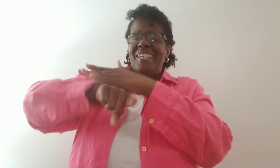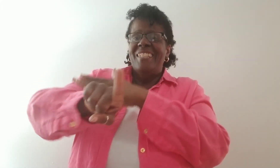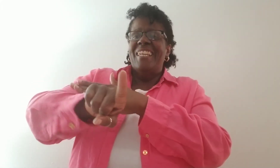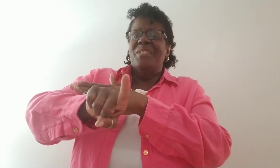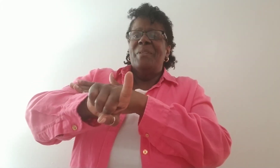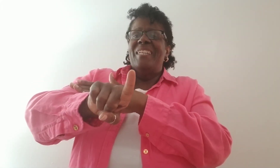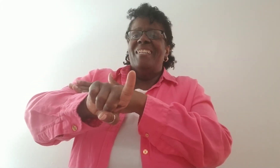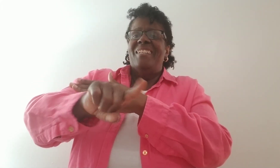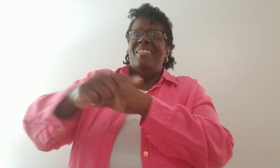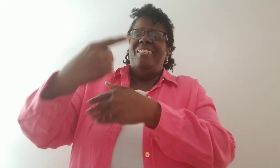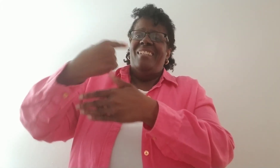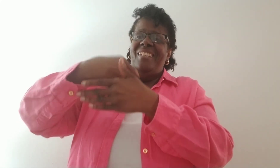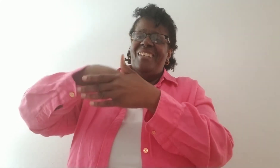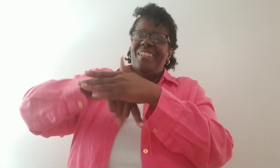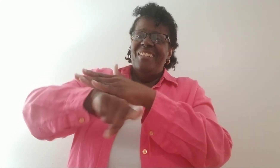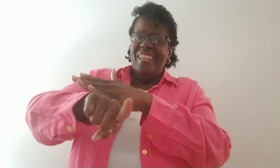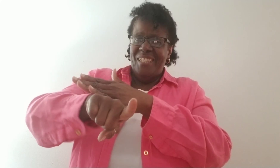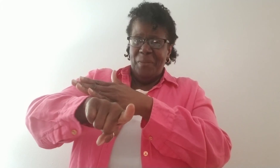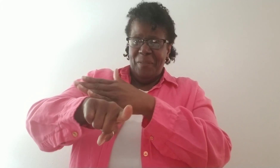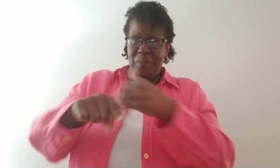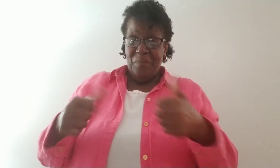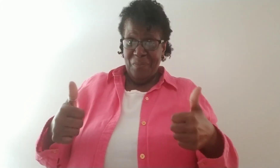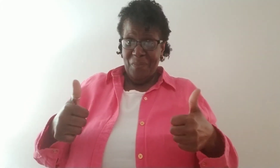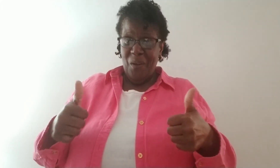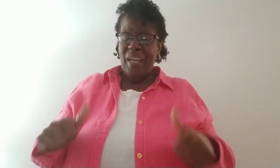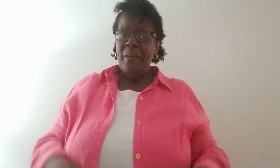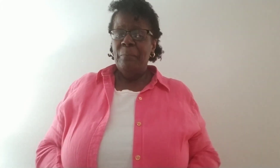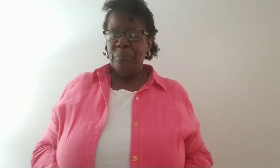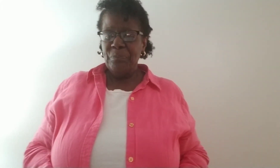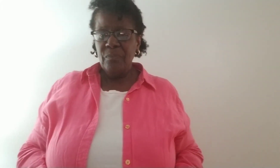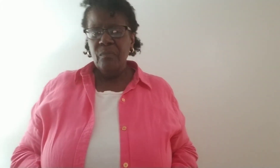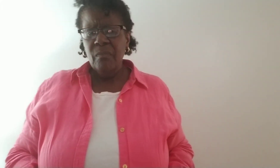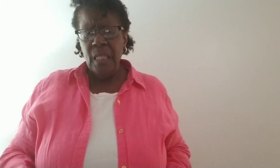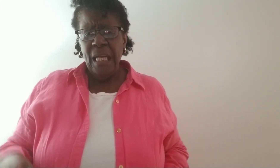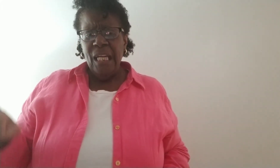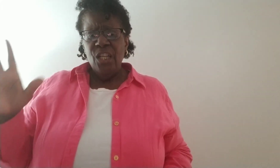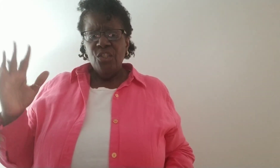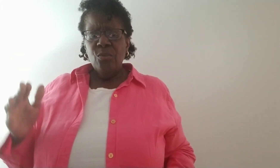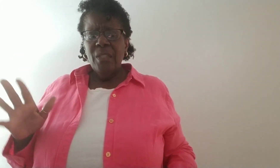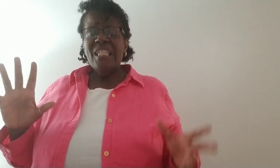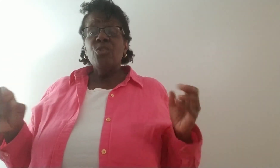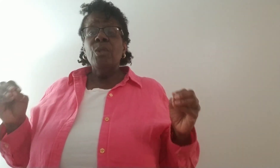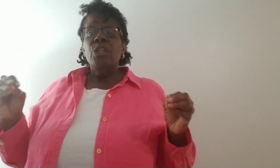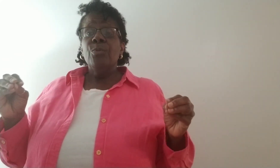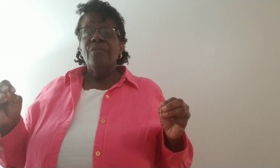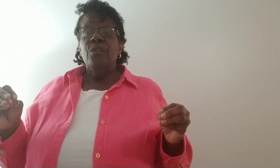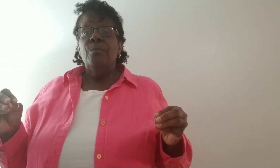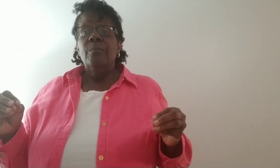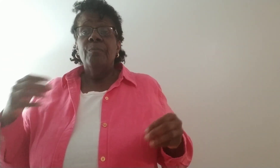next week. Next week. Okay? So now, let's do a little review. All